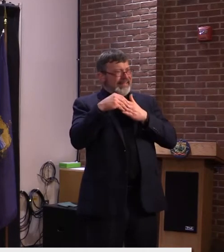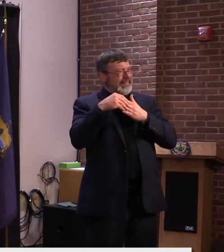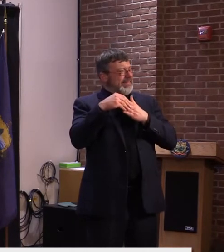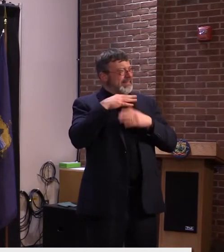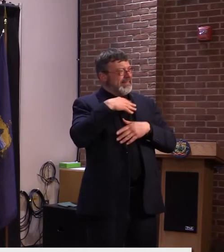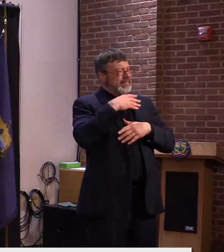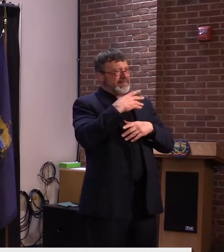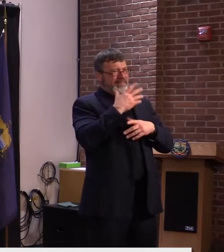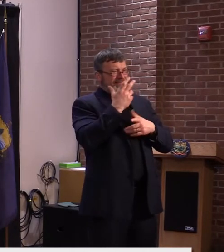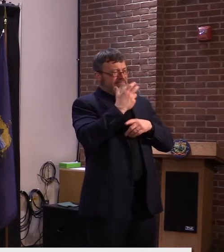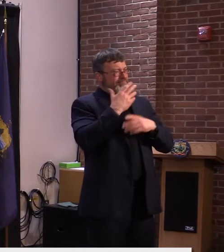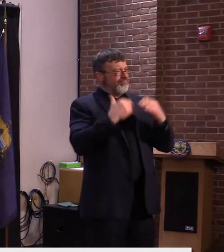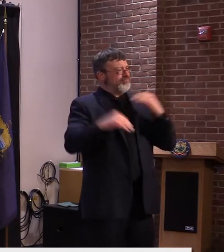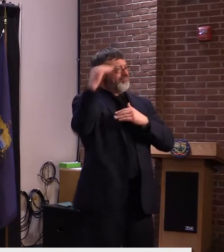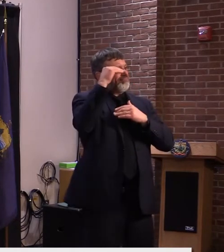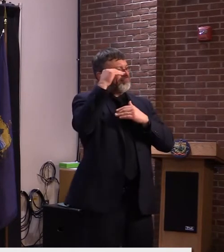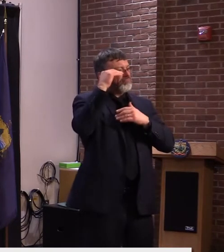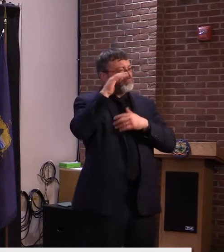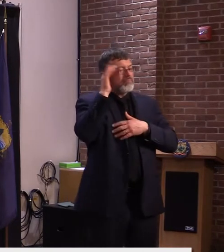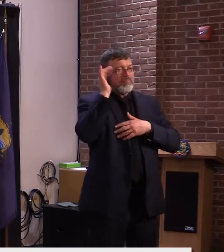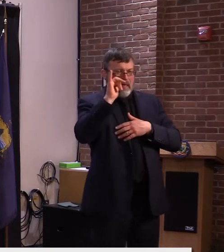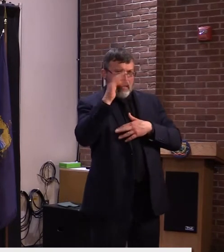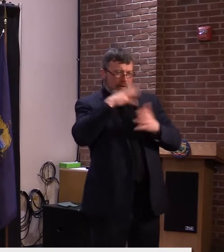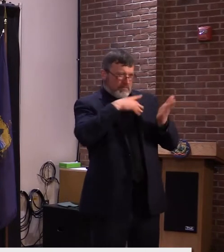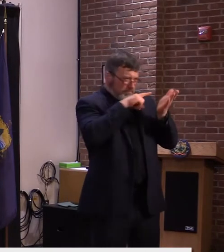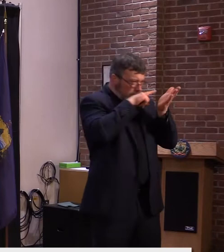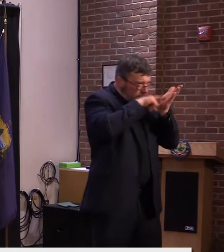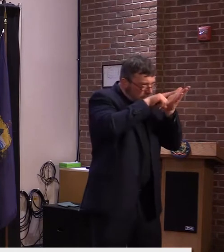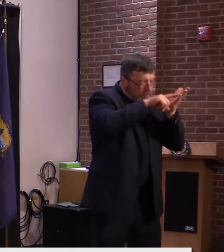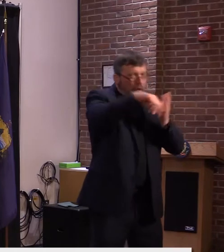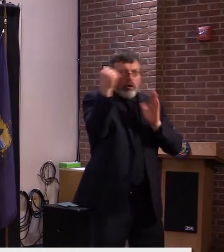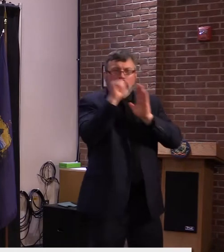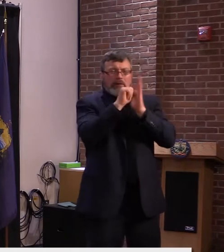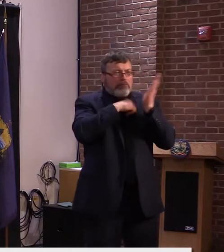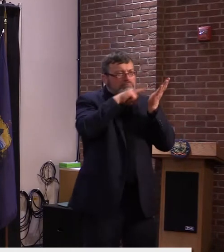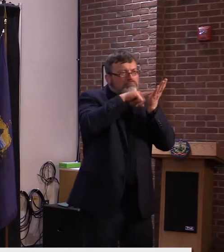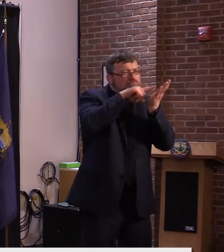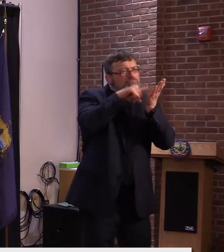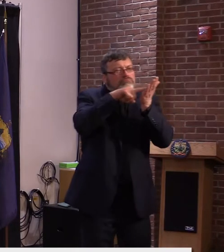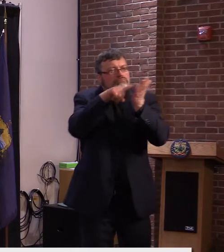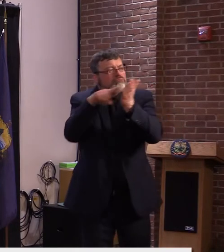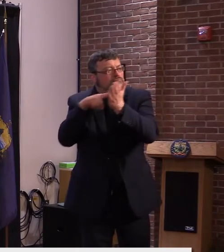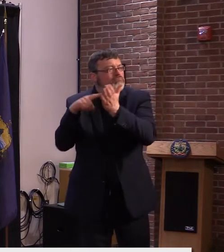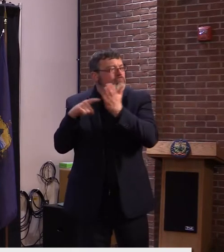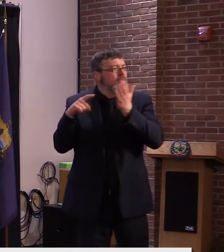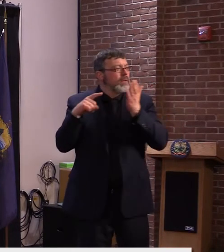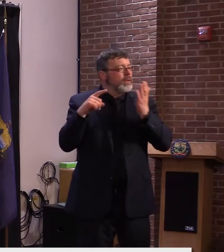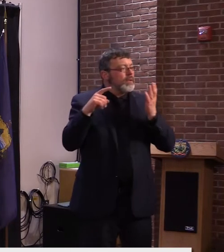we'll take all that in, and we'll try and give you information on that just as soon as we possibly can.